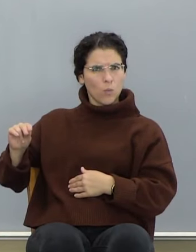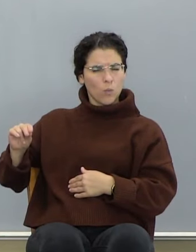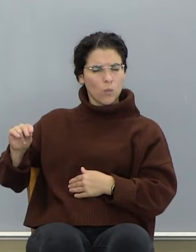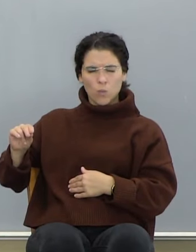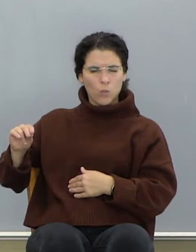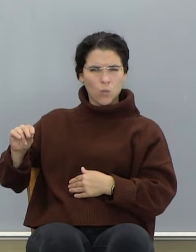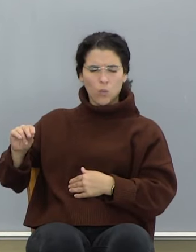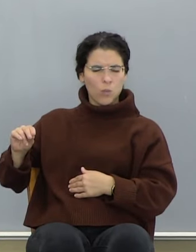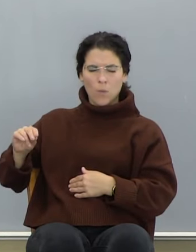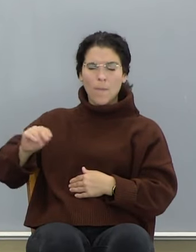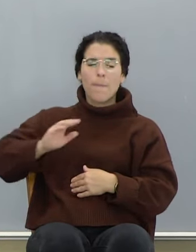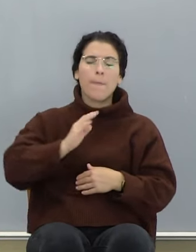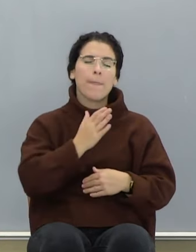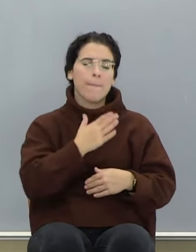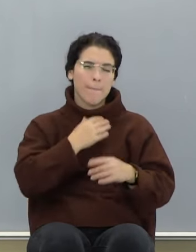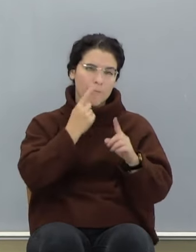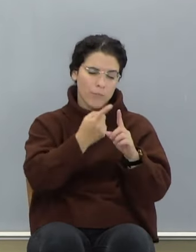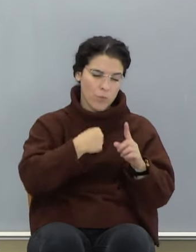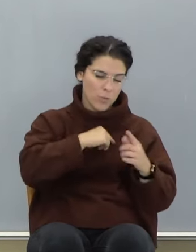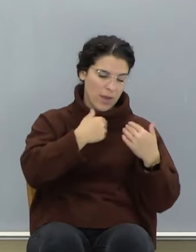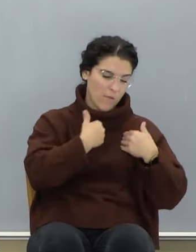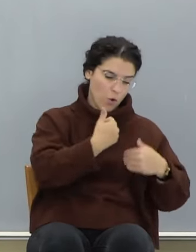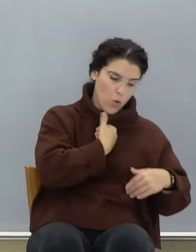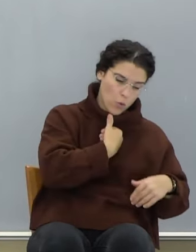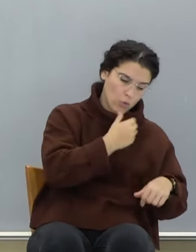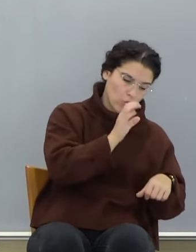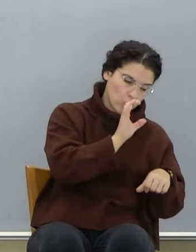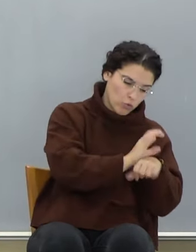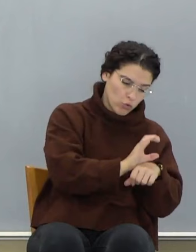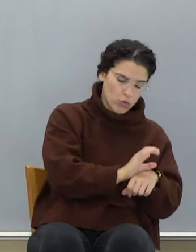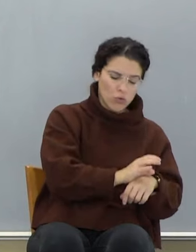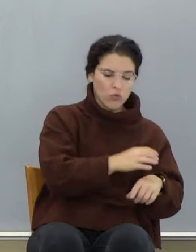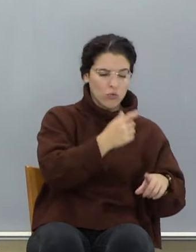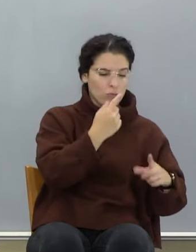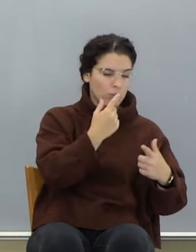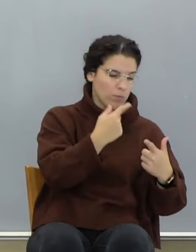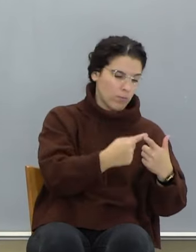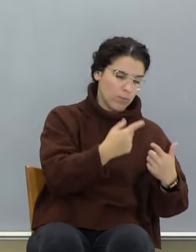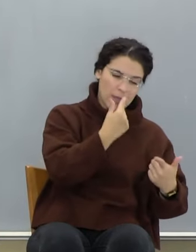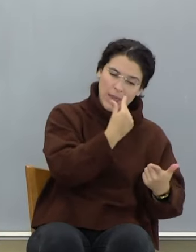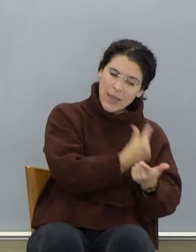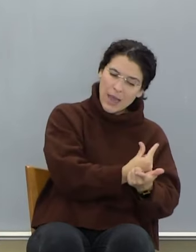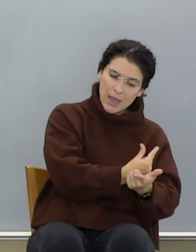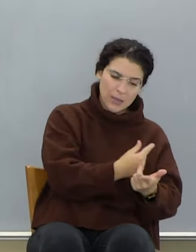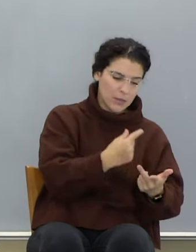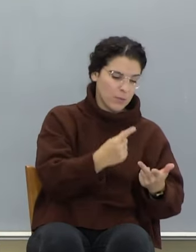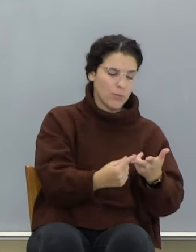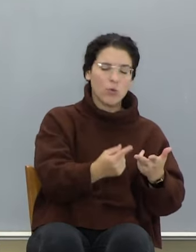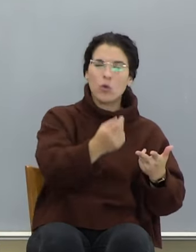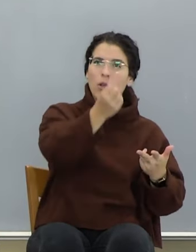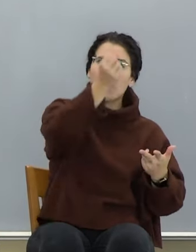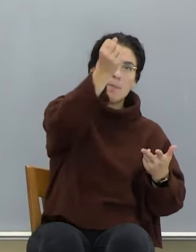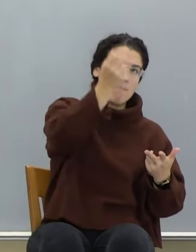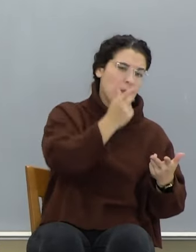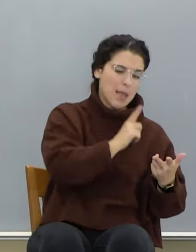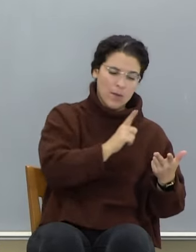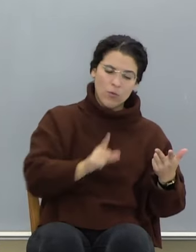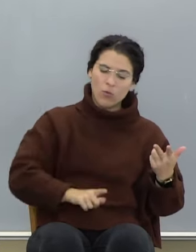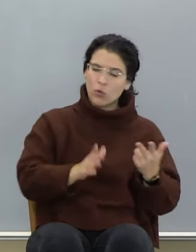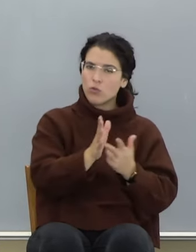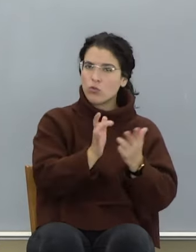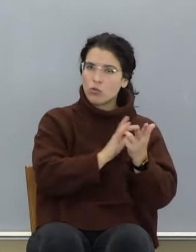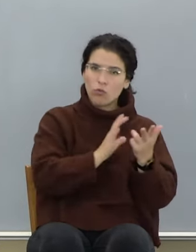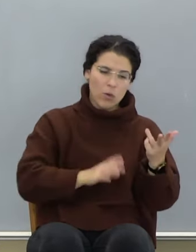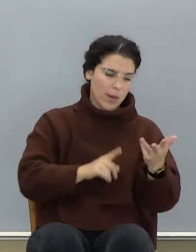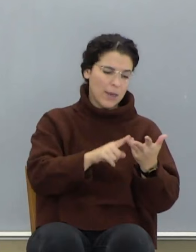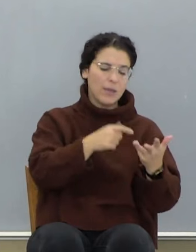wait a minute. We have our own church, we have our own gospel, we have our own return of the Lord Jesus Christ, we have